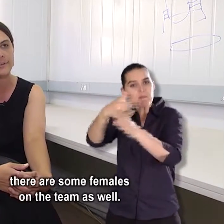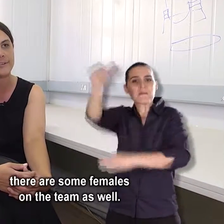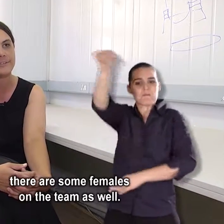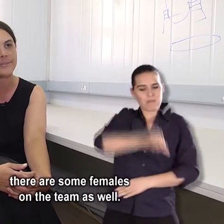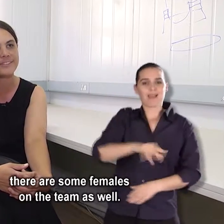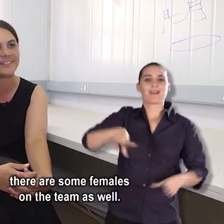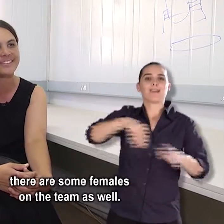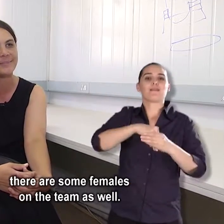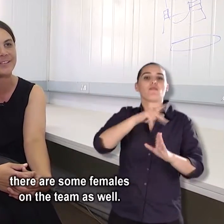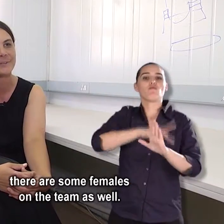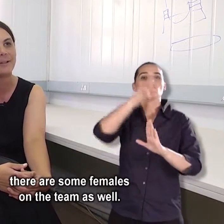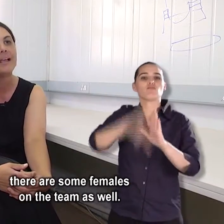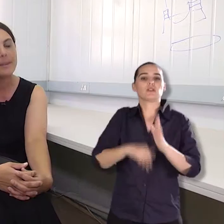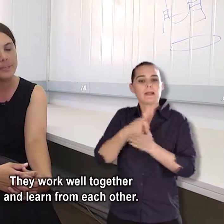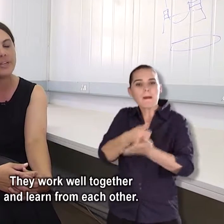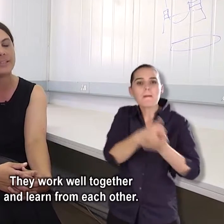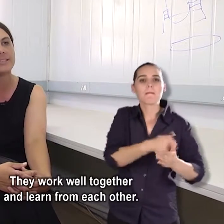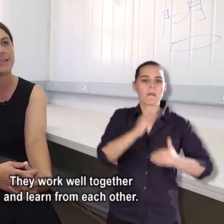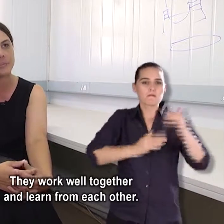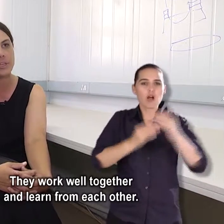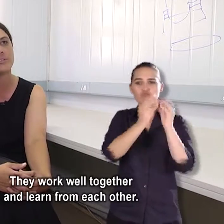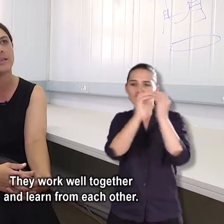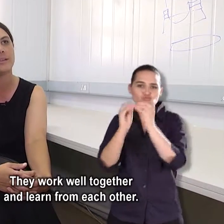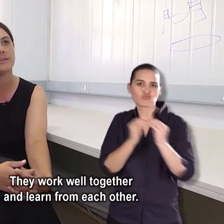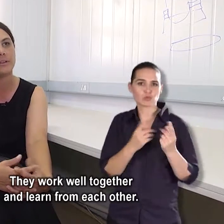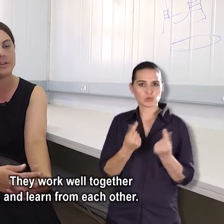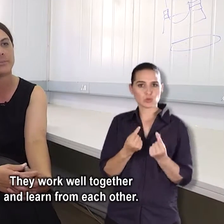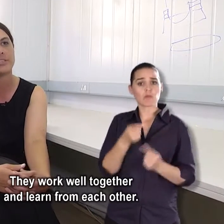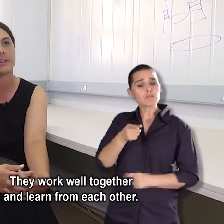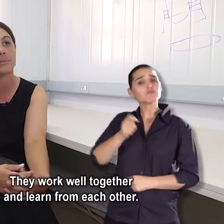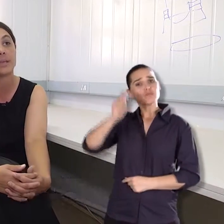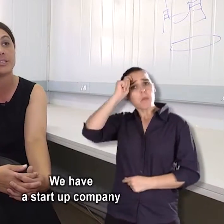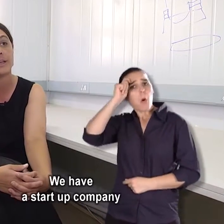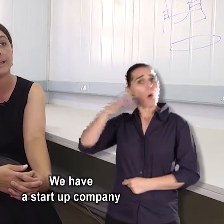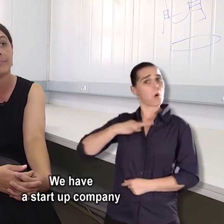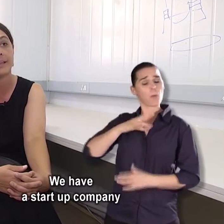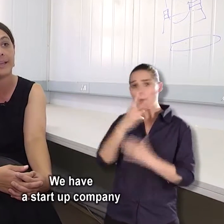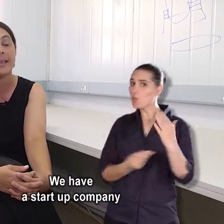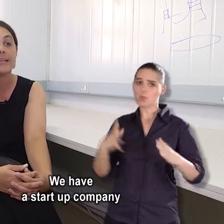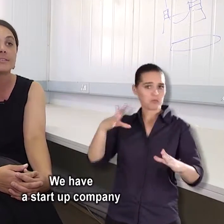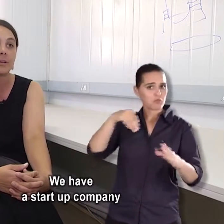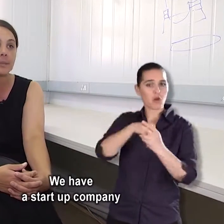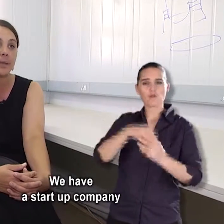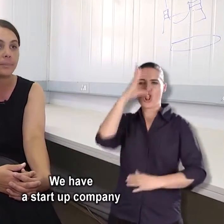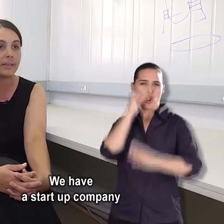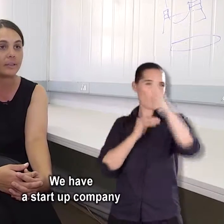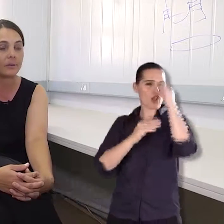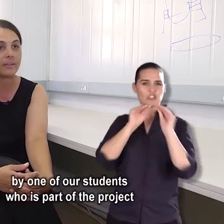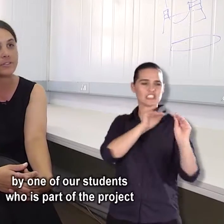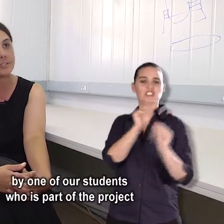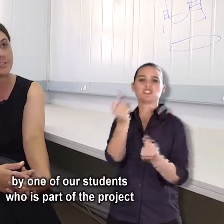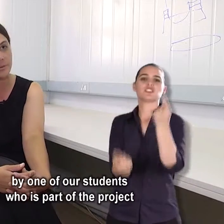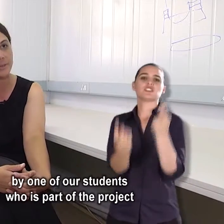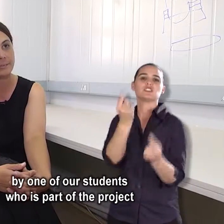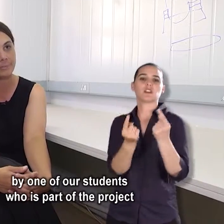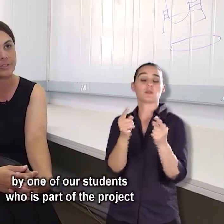because there are some females on the team as well. But you get these guys working together, learning from each other. We actually have a startup company that one of